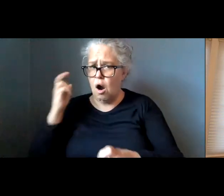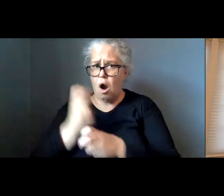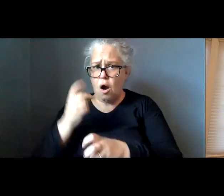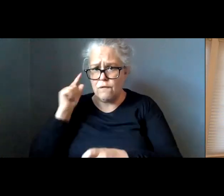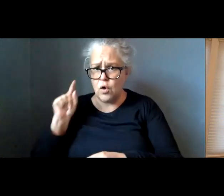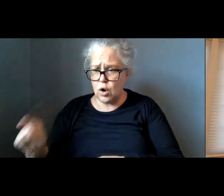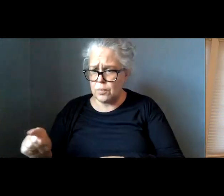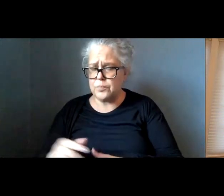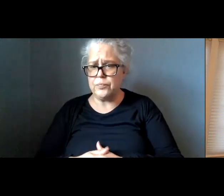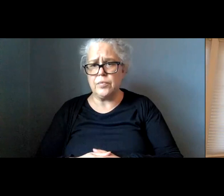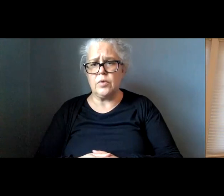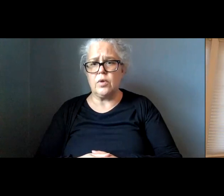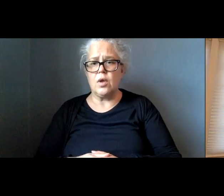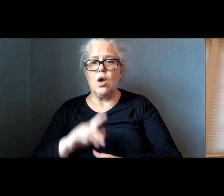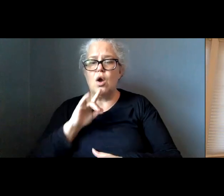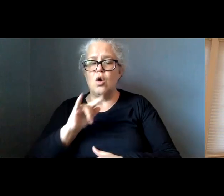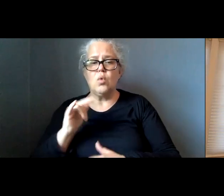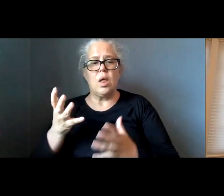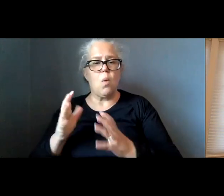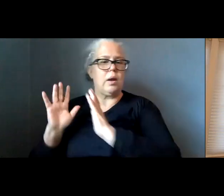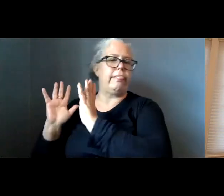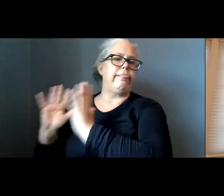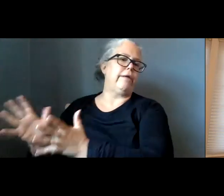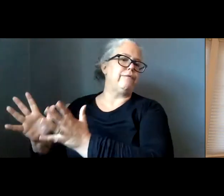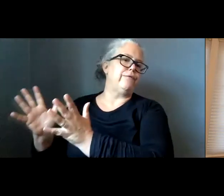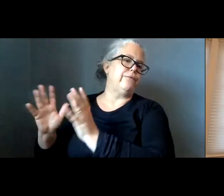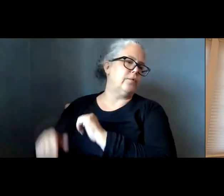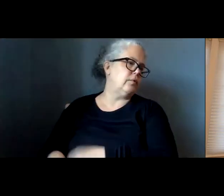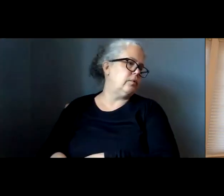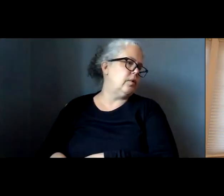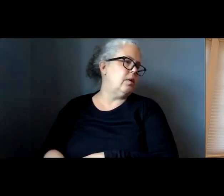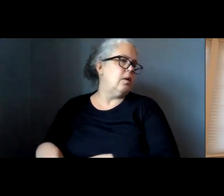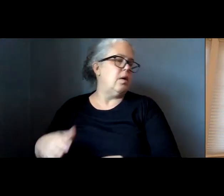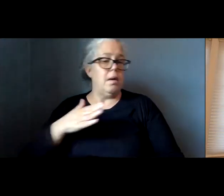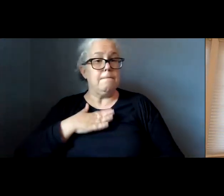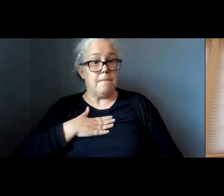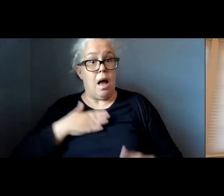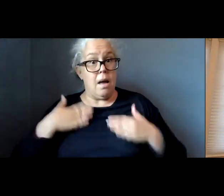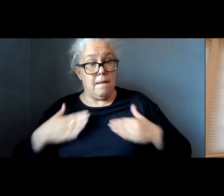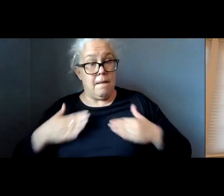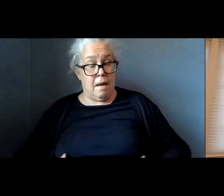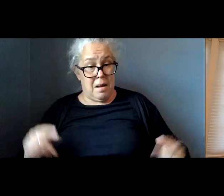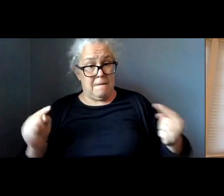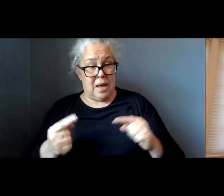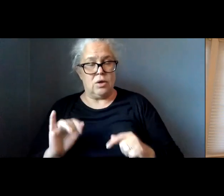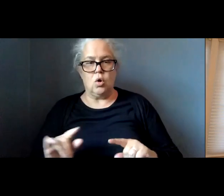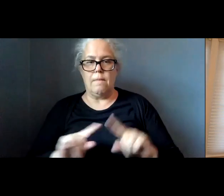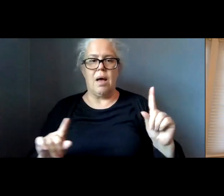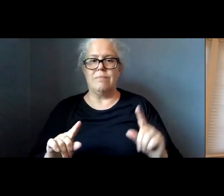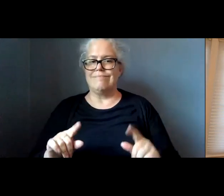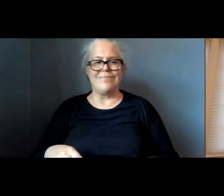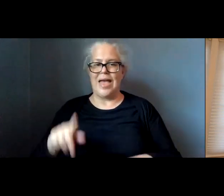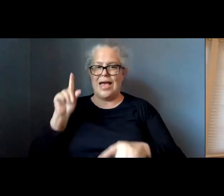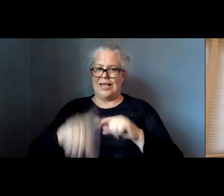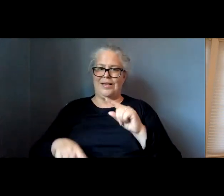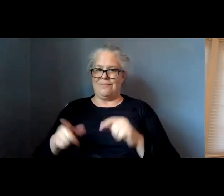well. I really wanted to just leave her on the one hand because of my own pain, yet for moral, ethical, and emotional reasons, I could never do